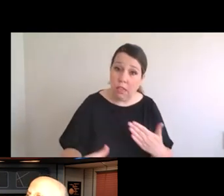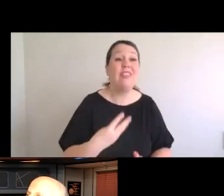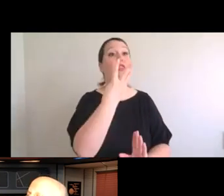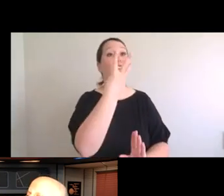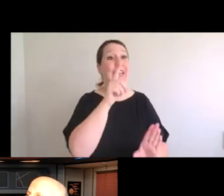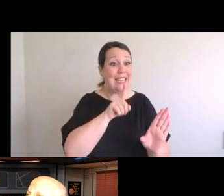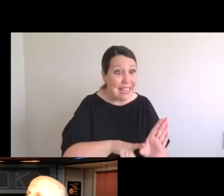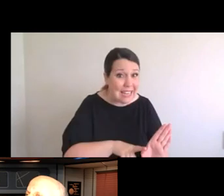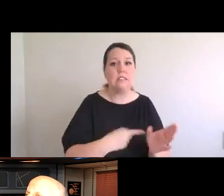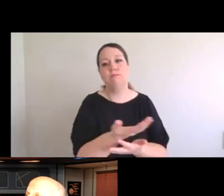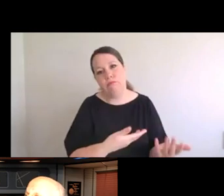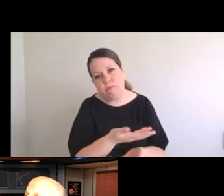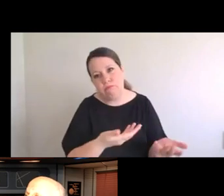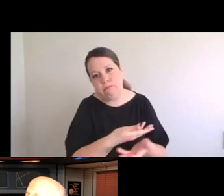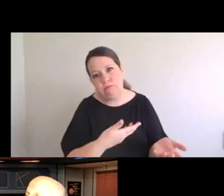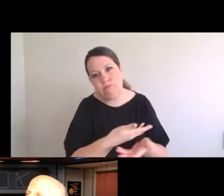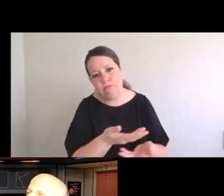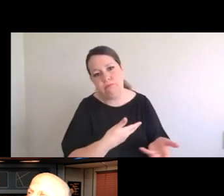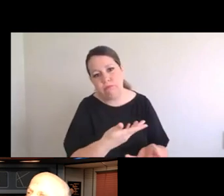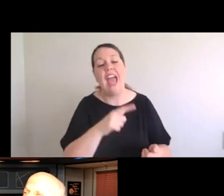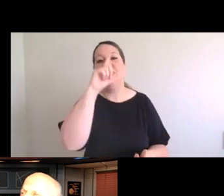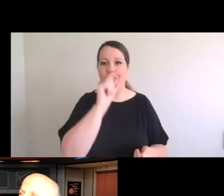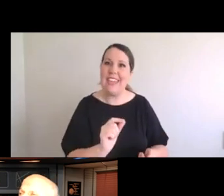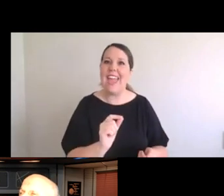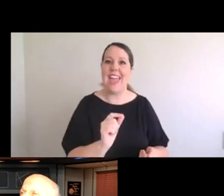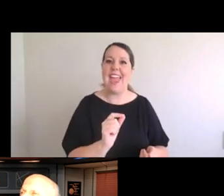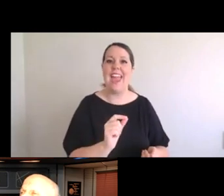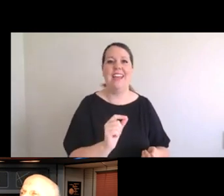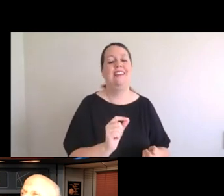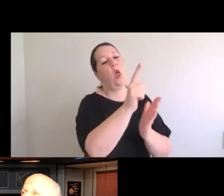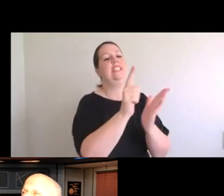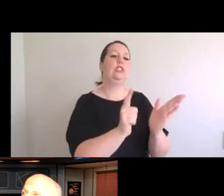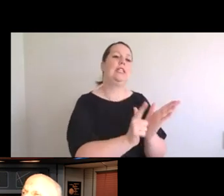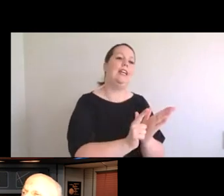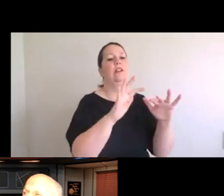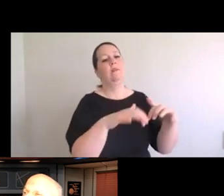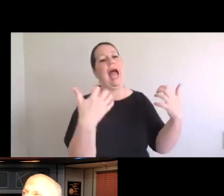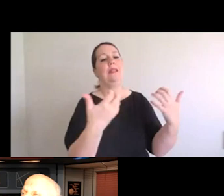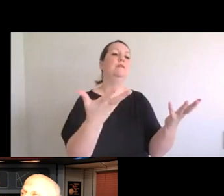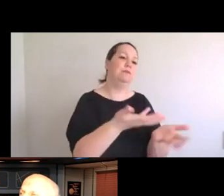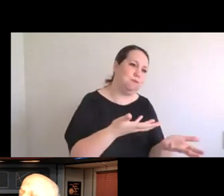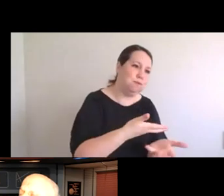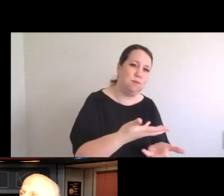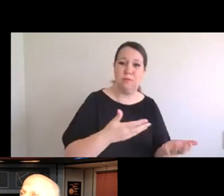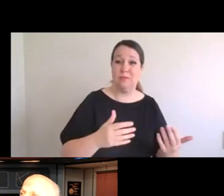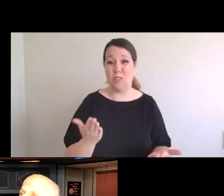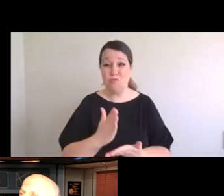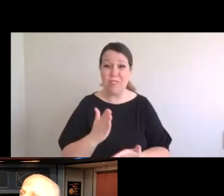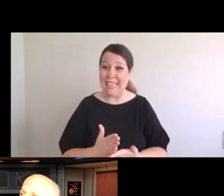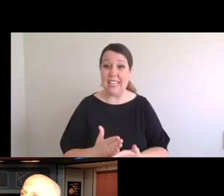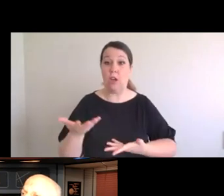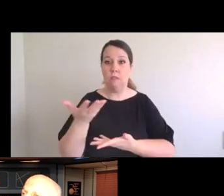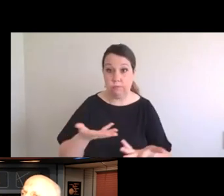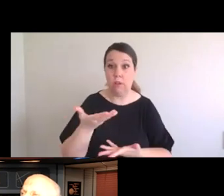guess what? Consulting. I mean, if you boil it all down, what they're saying is we're going to have a new board, which will consult and give advice